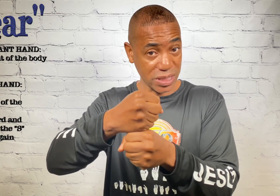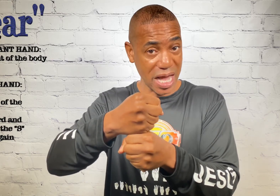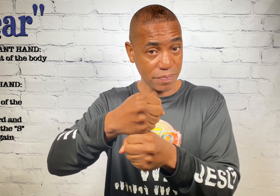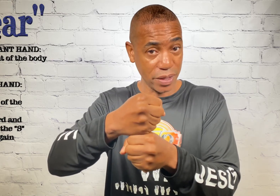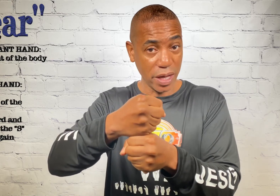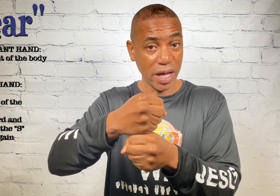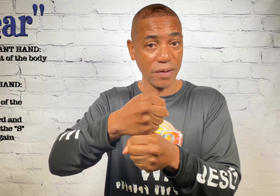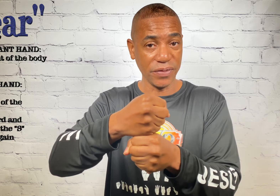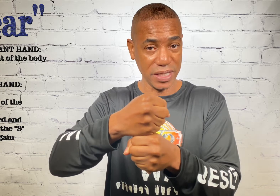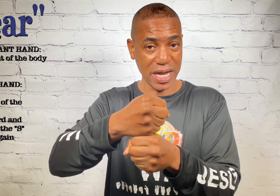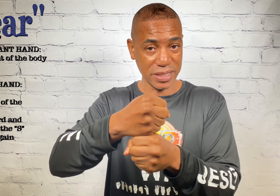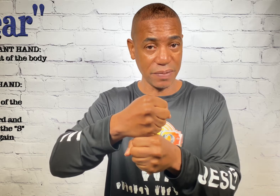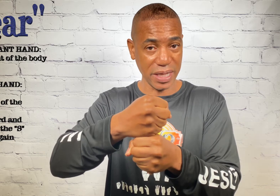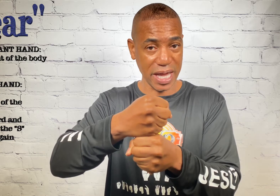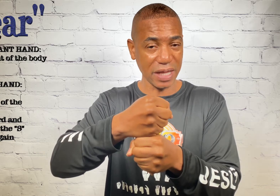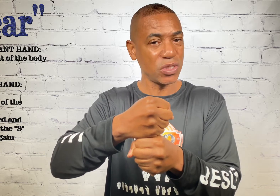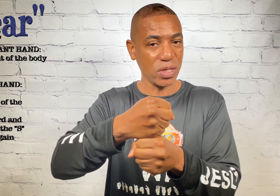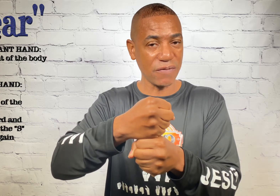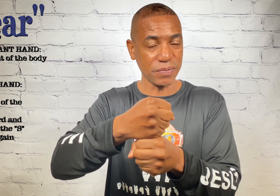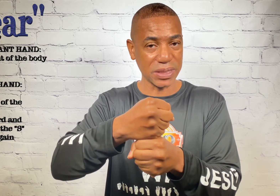top of the non-dominant hand. Let me show you that from the side.